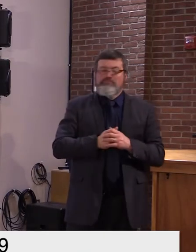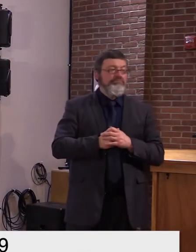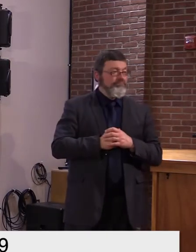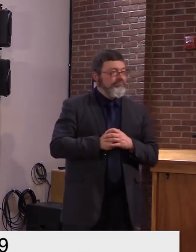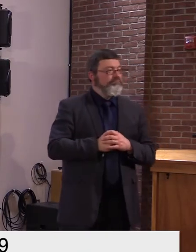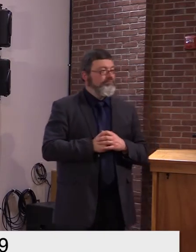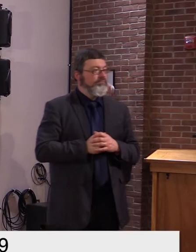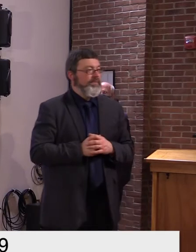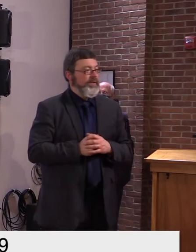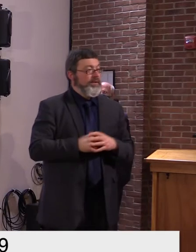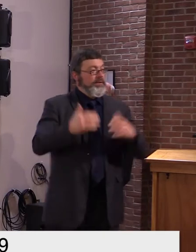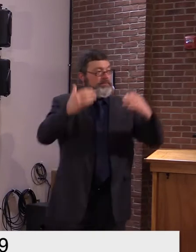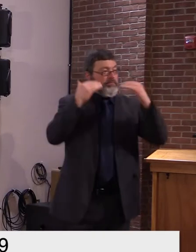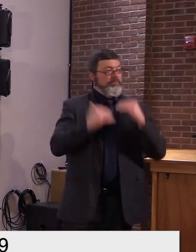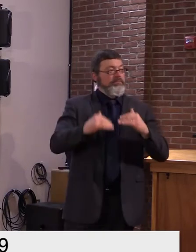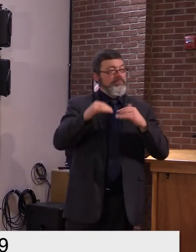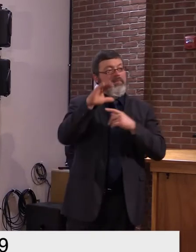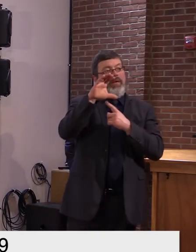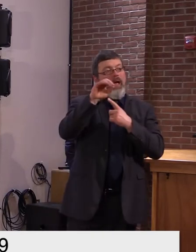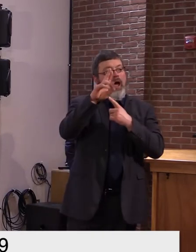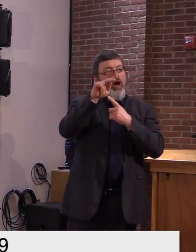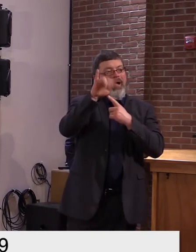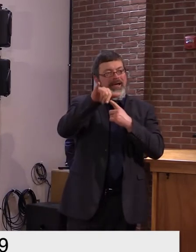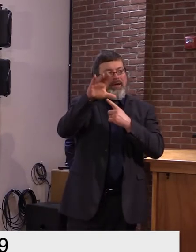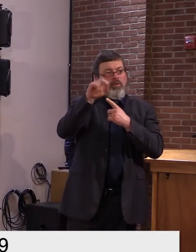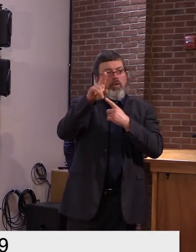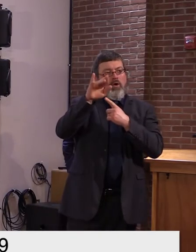Greg, the County Courier.